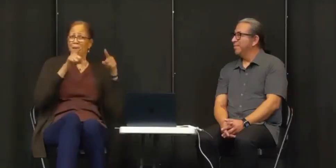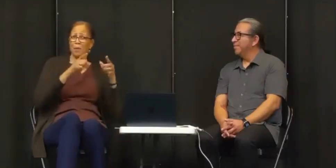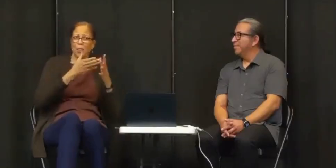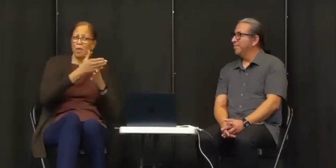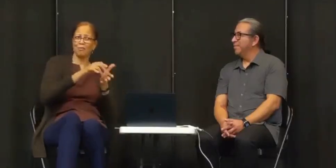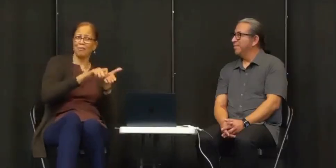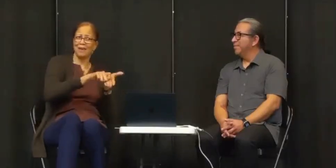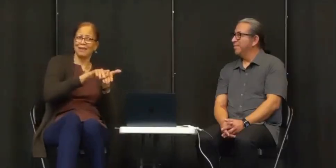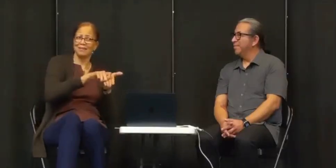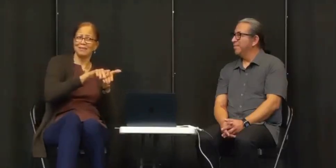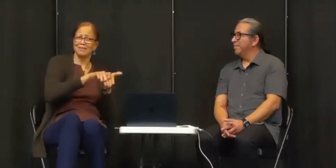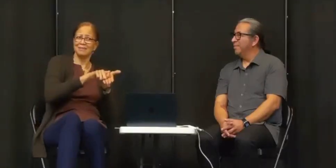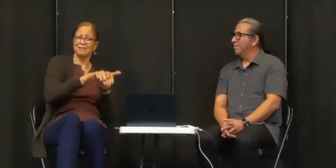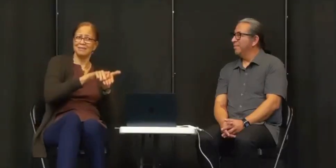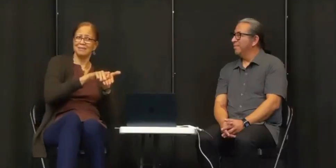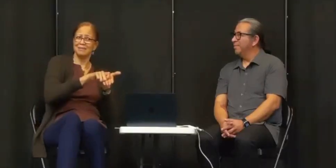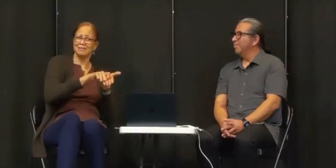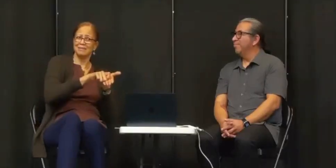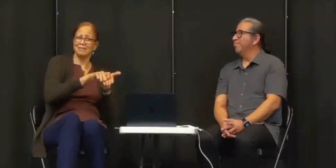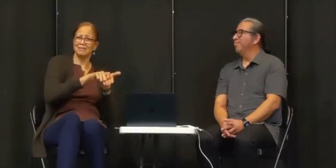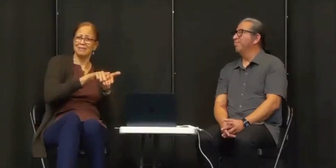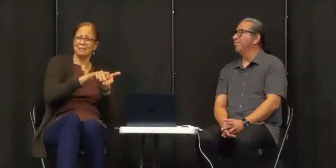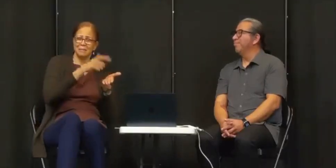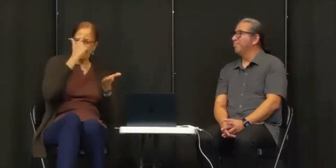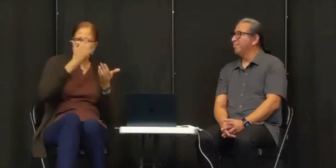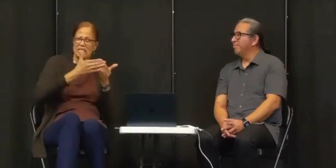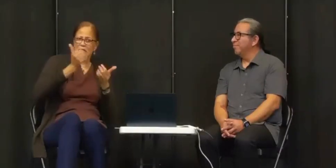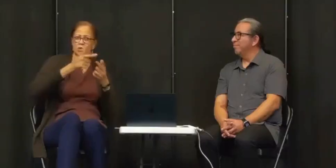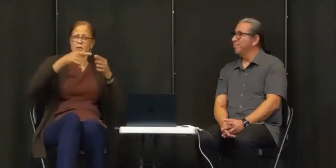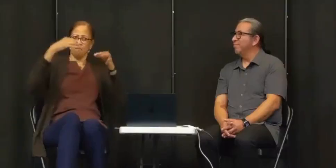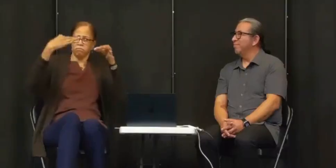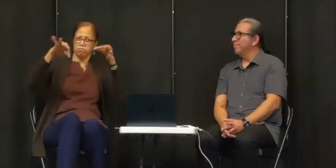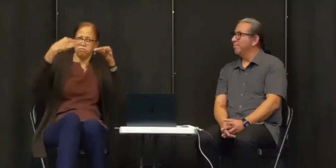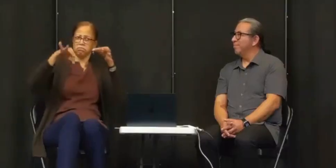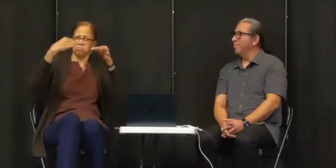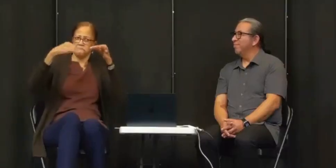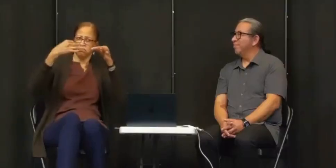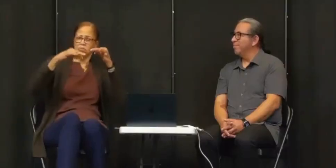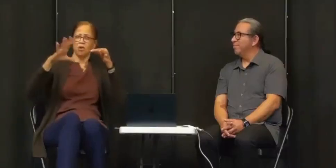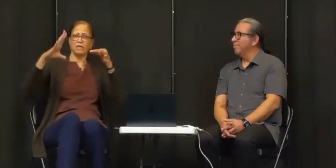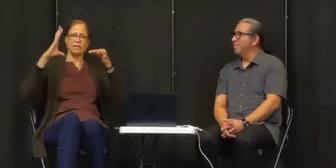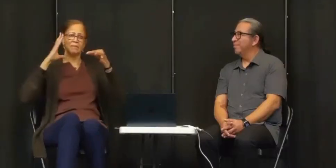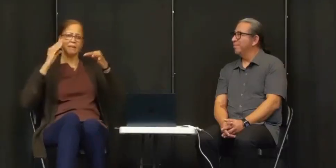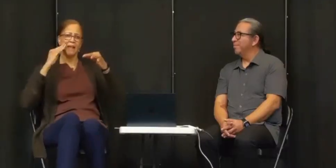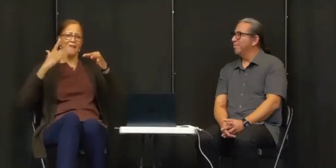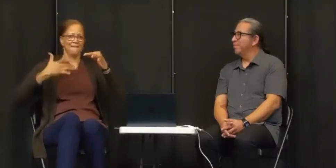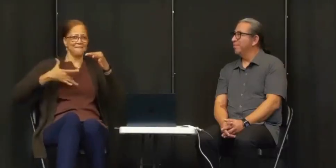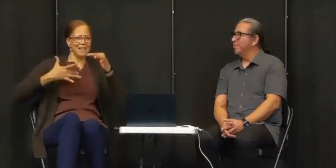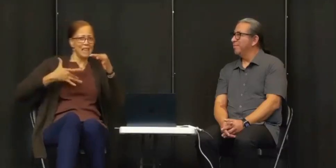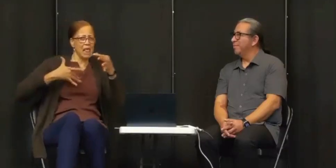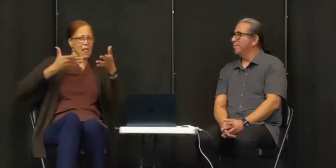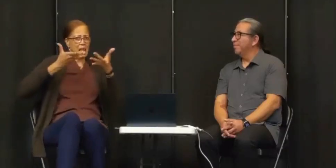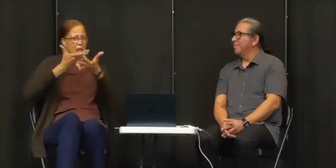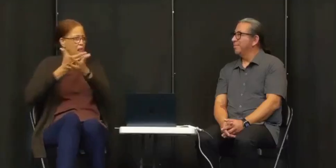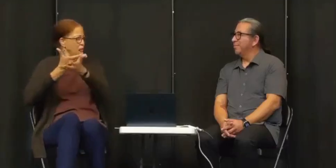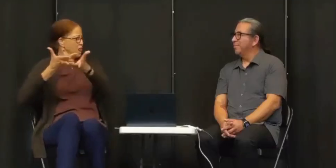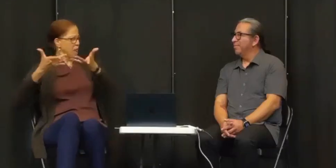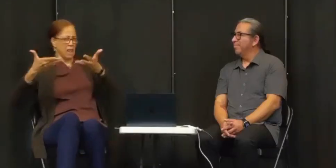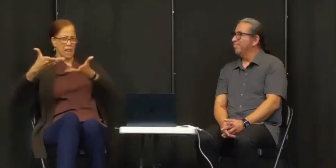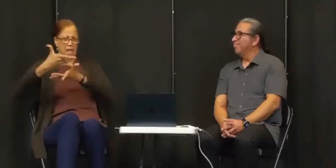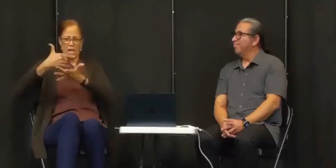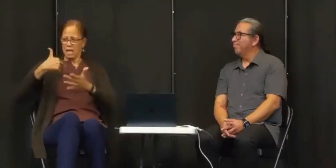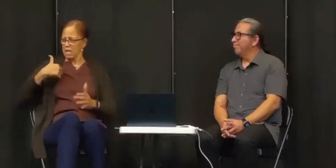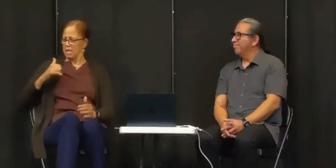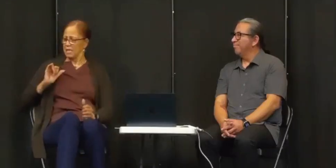learned that through the interpreter. I wasn't going to get that through writing. It's easier to explain it when you're able to just